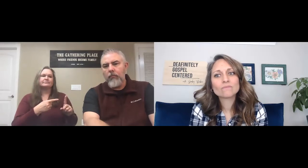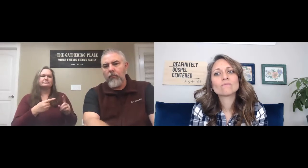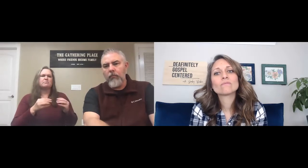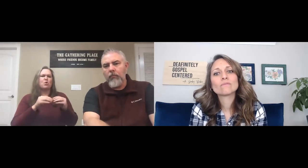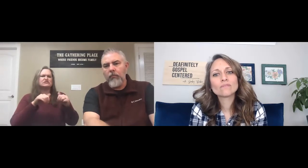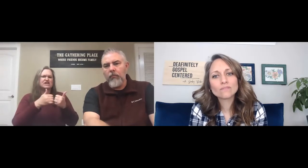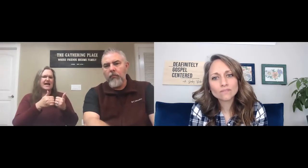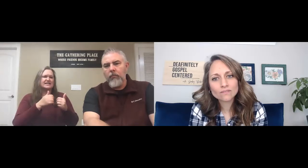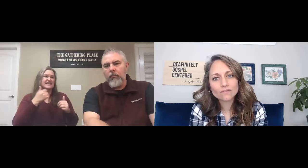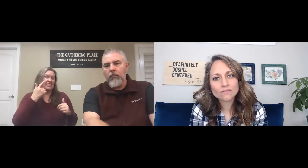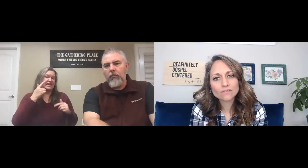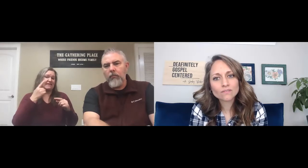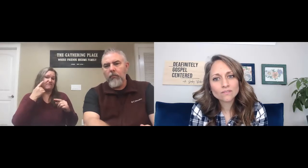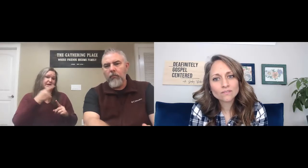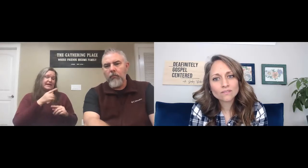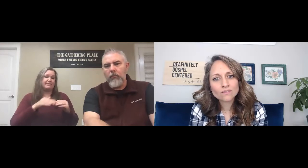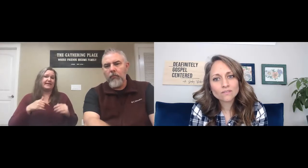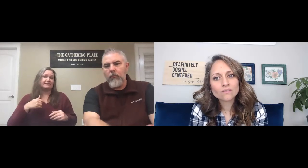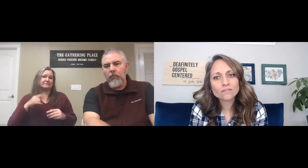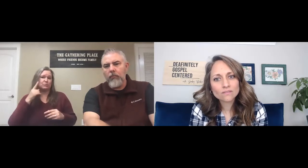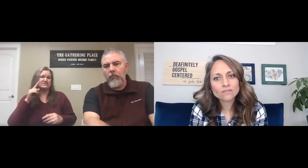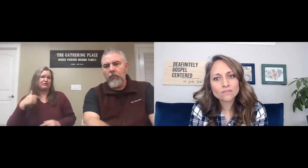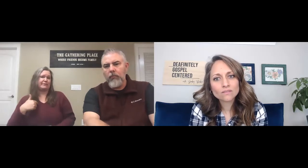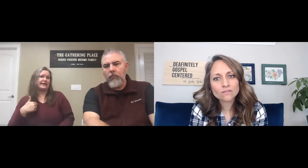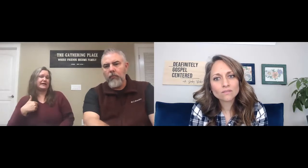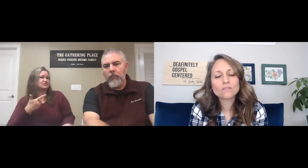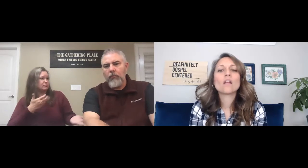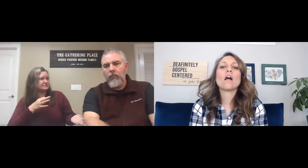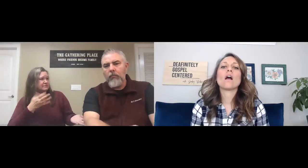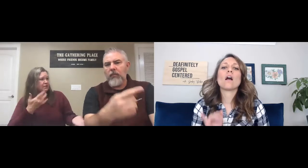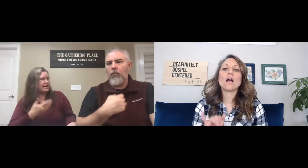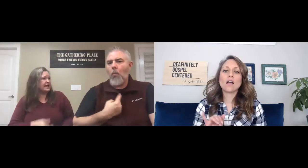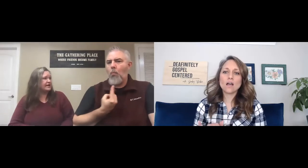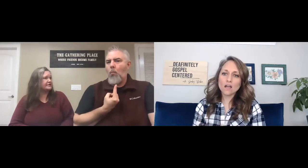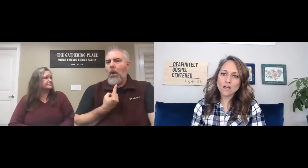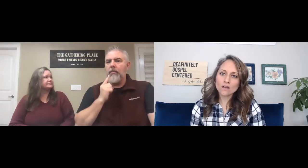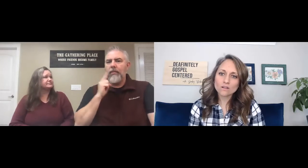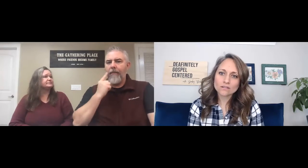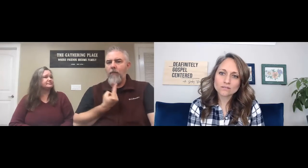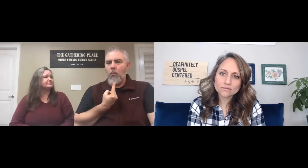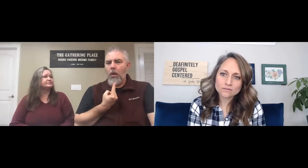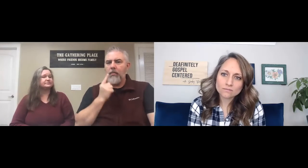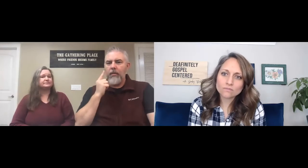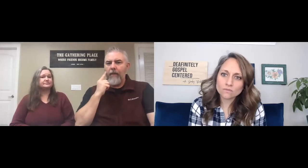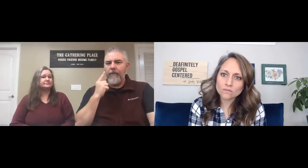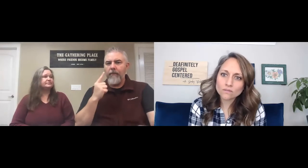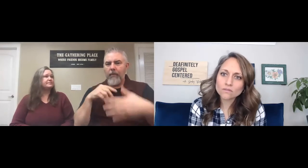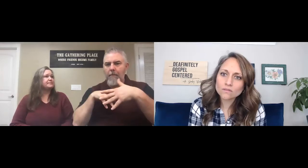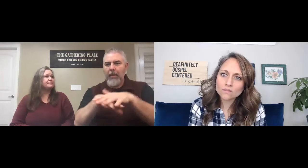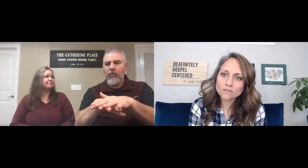different for him. It was more challenging for him than it was for me. Yeah, I was the only deaf person in